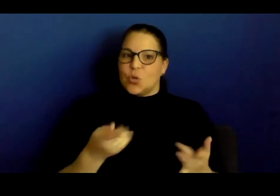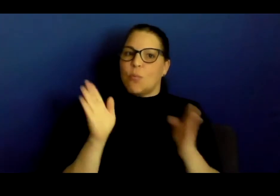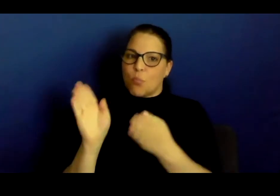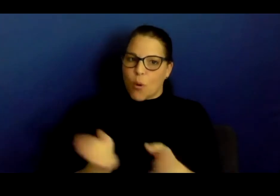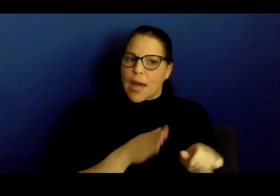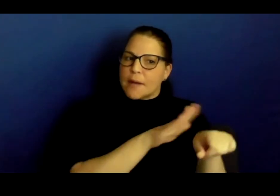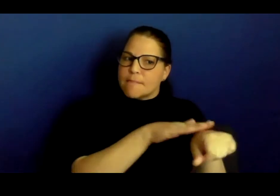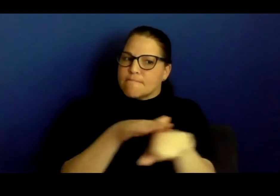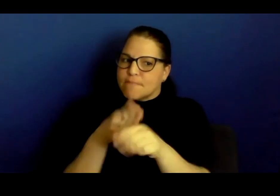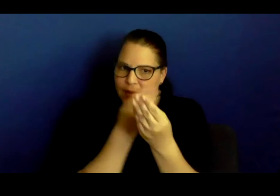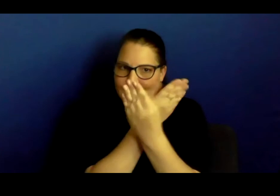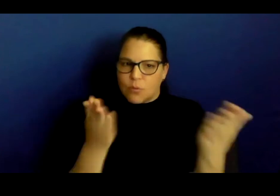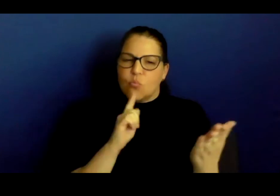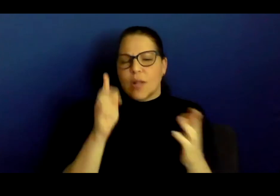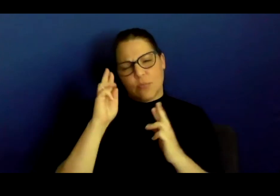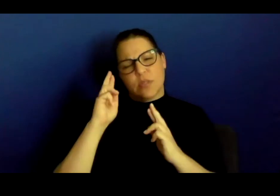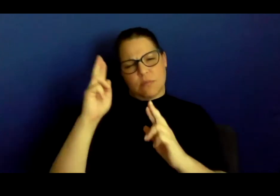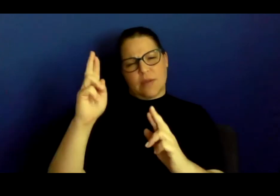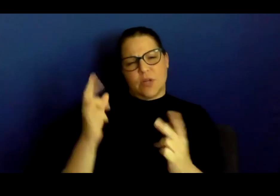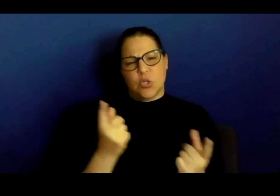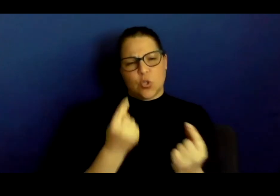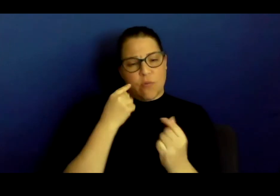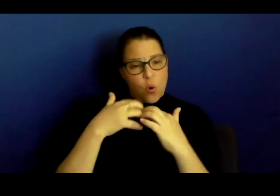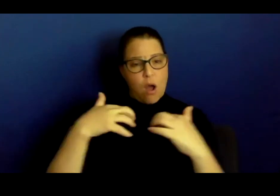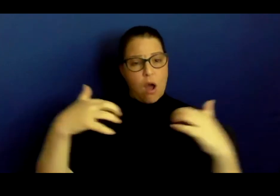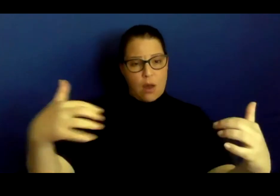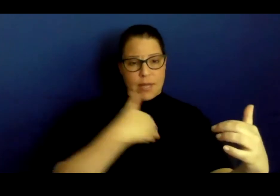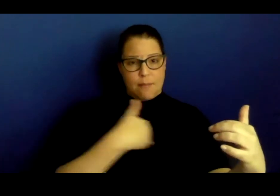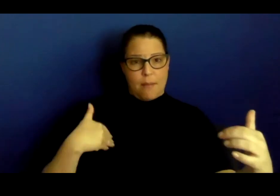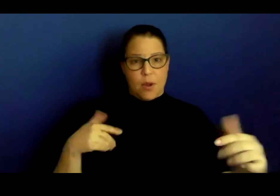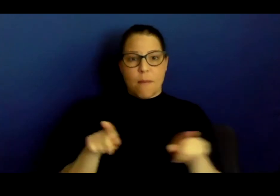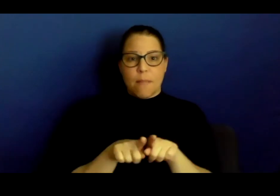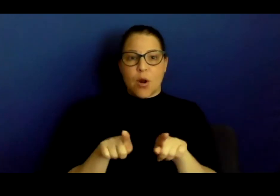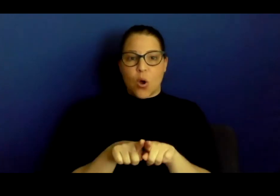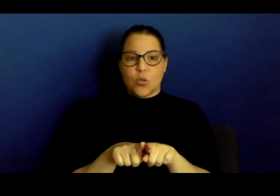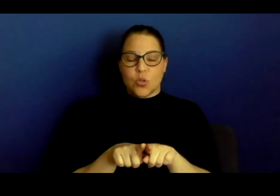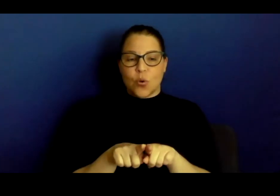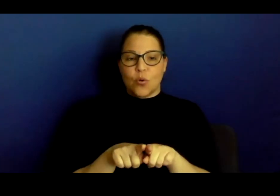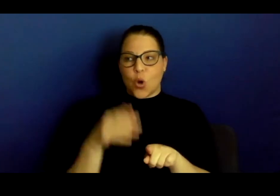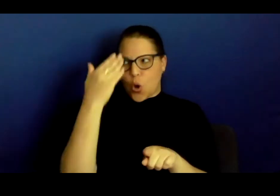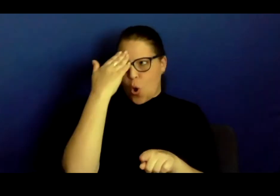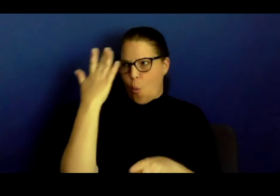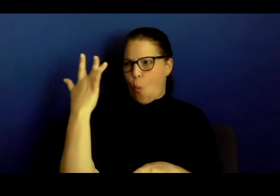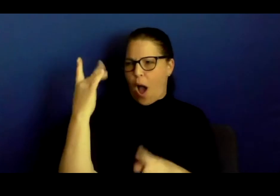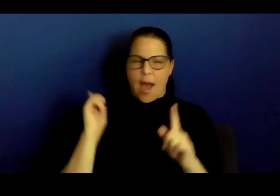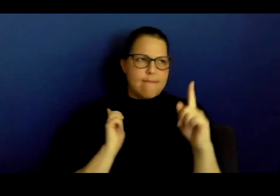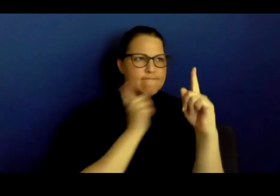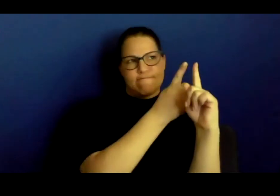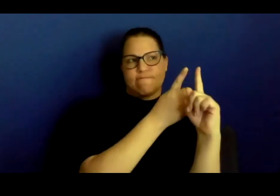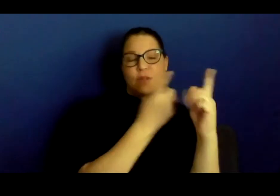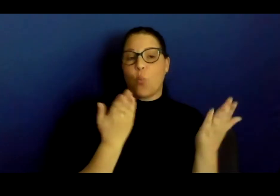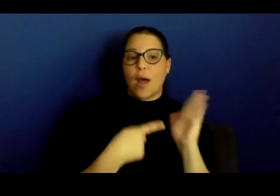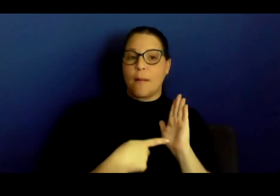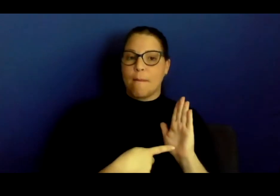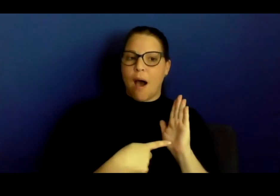a very respectful thing for you to do for your audience. But then being grounded in your why, our purpose of today was modeling